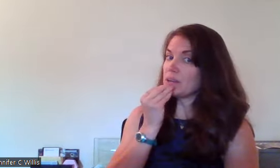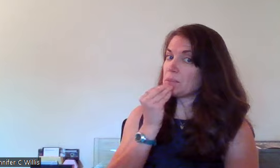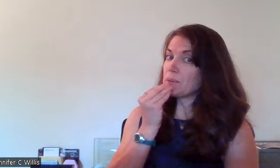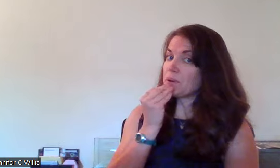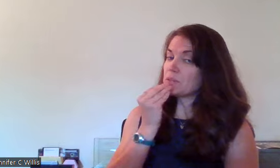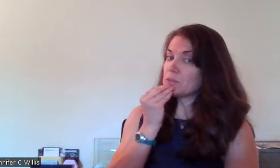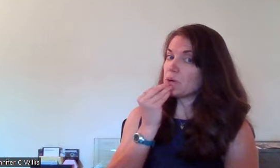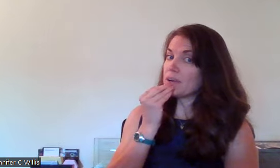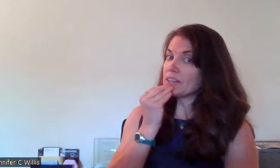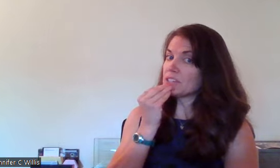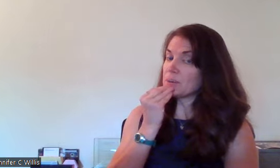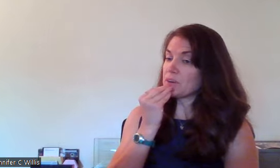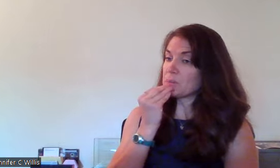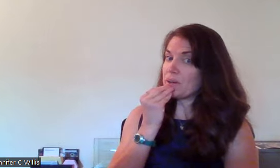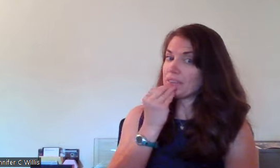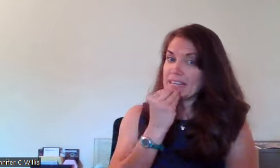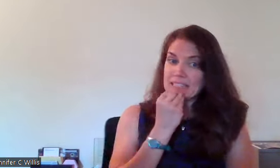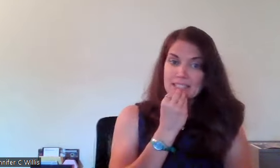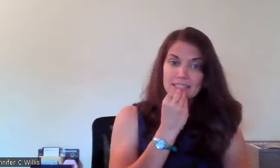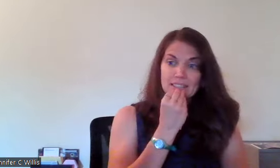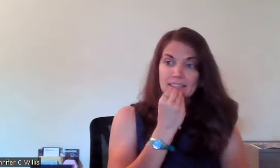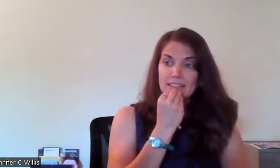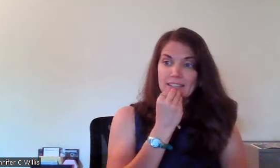shape, closed O hand shape by your mouth. Eat.